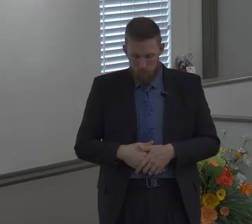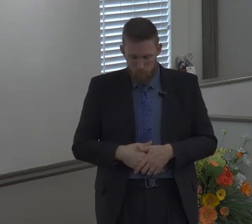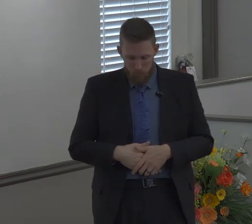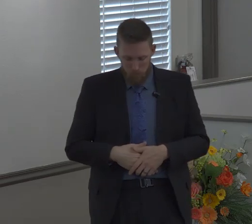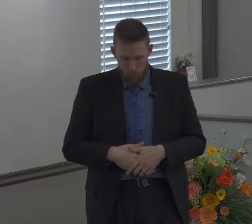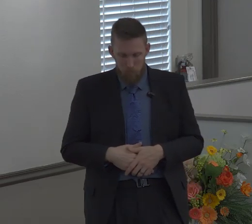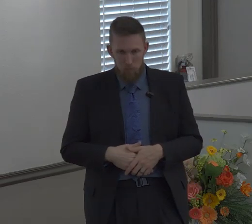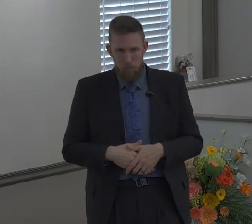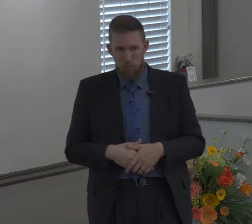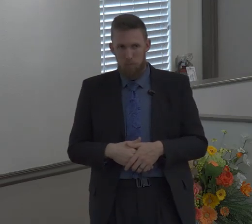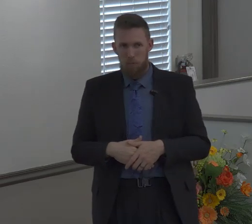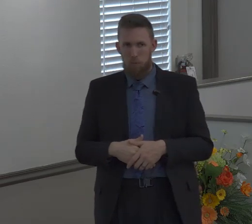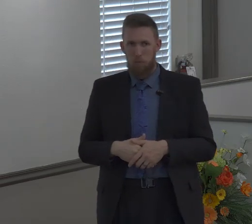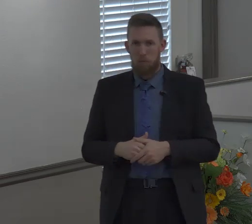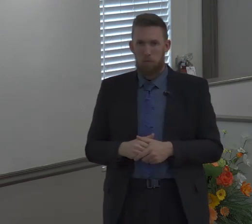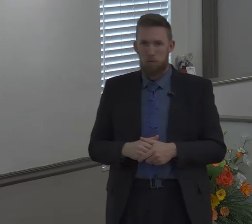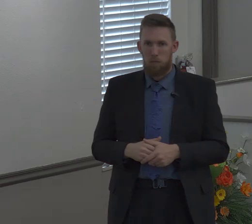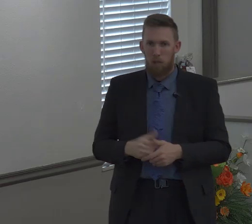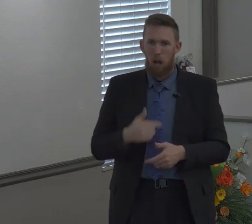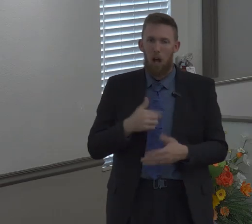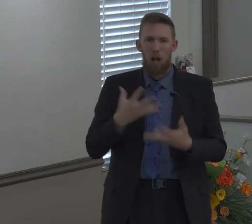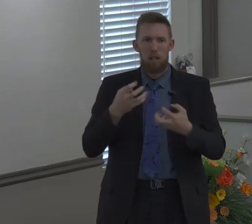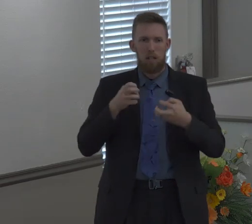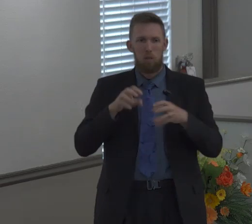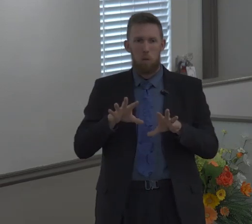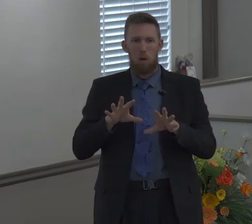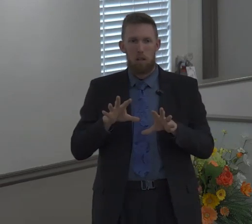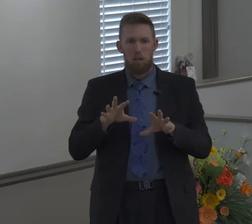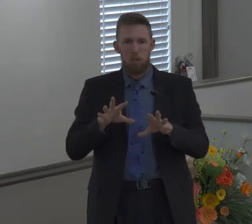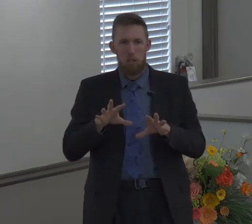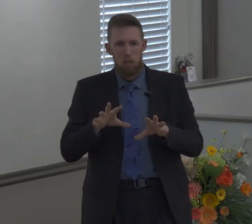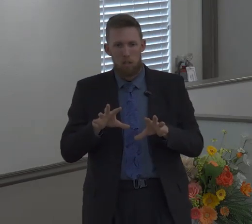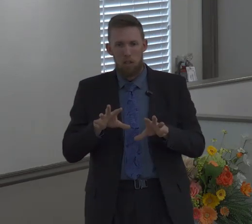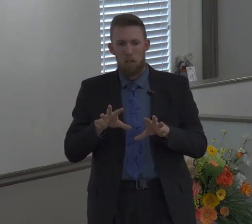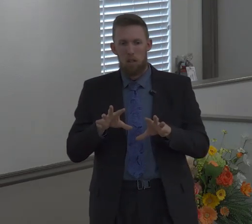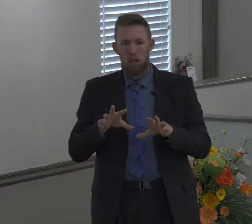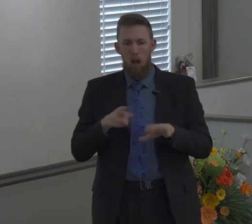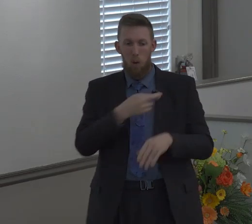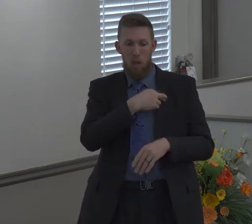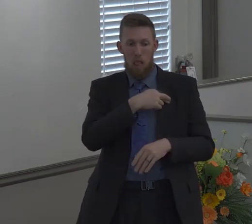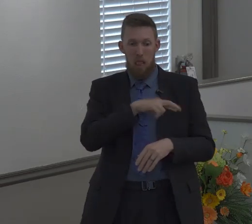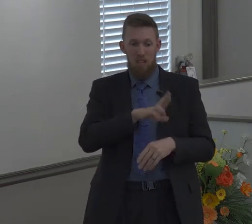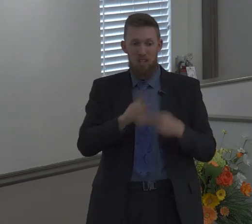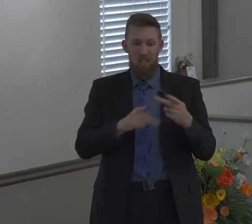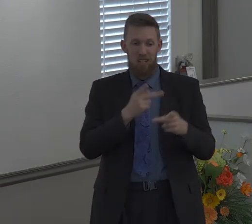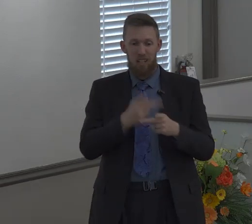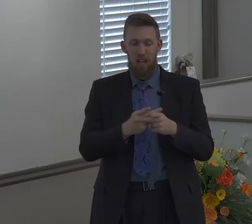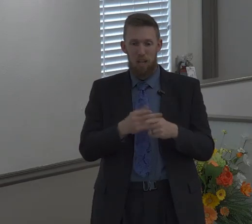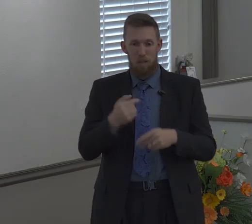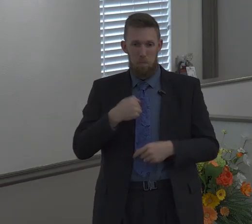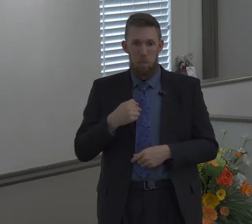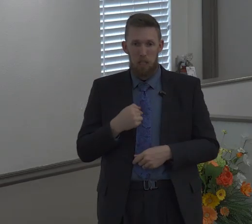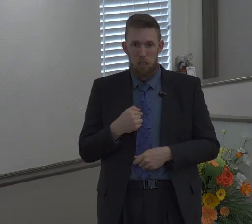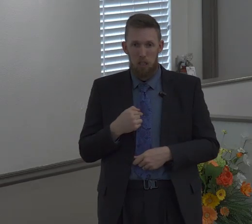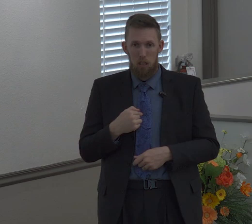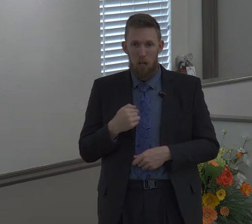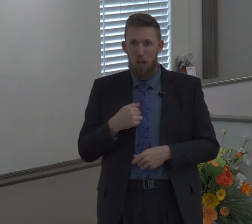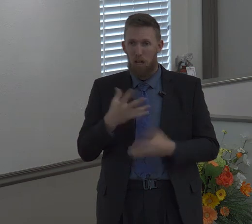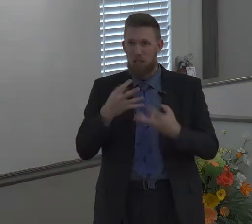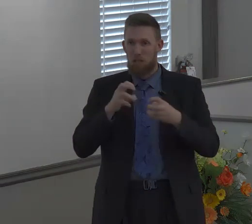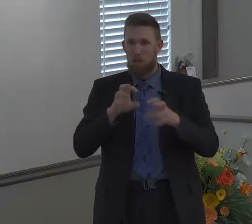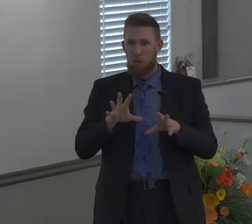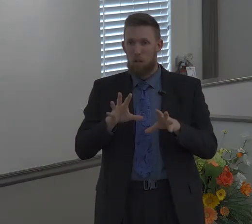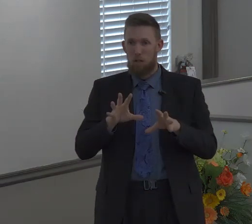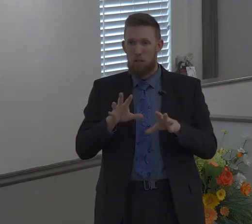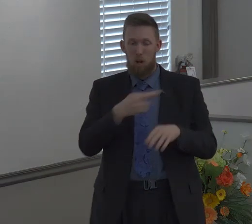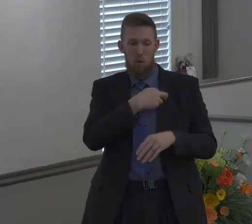I didn't want a religiousized version of Gary Randall on when